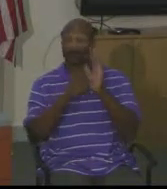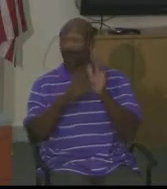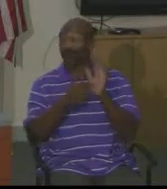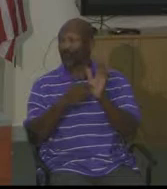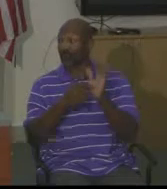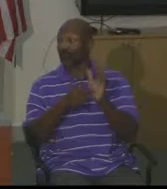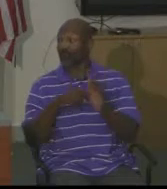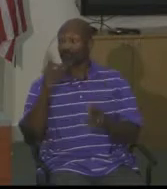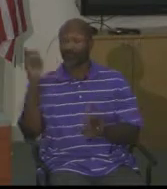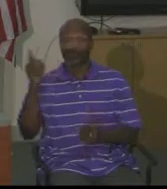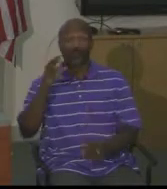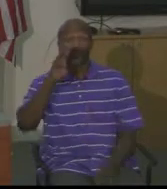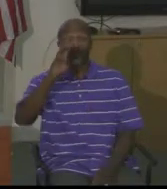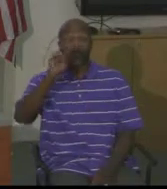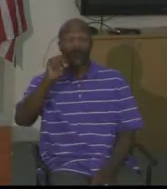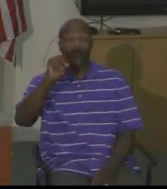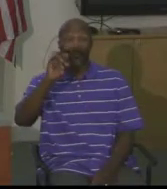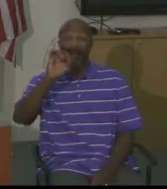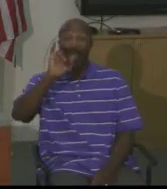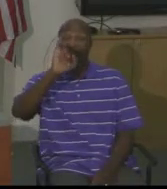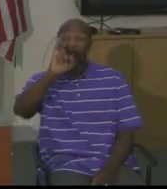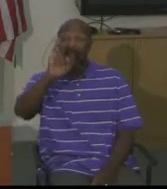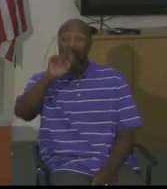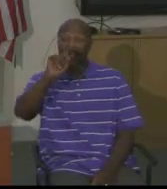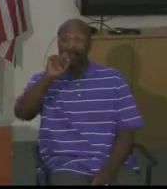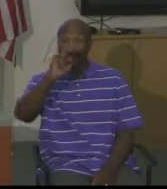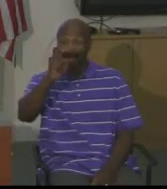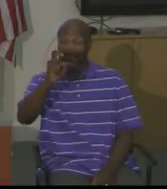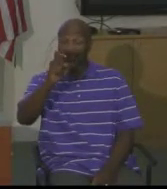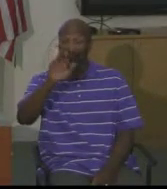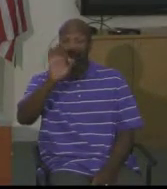a micro ITX form factor.